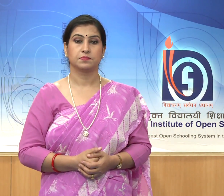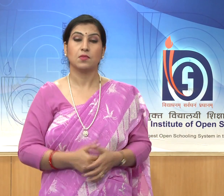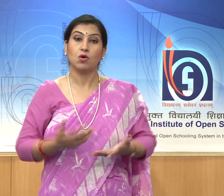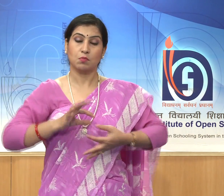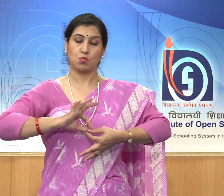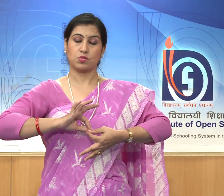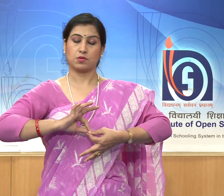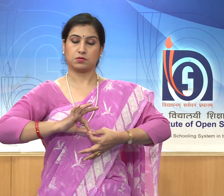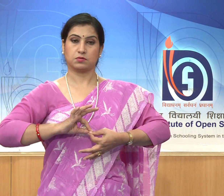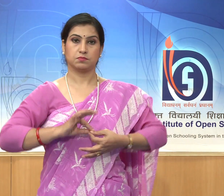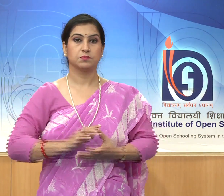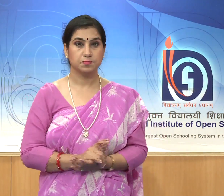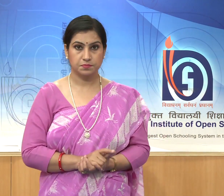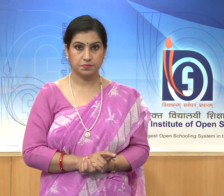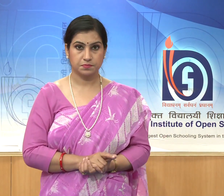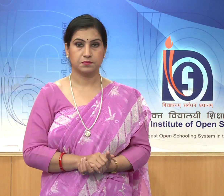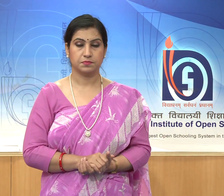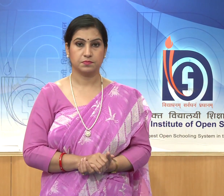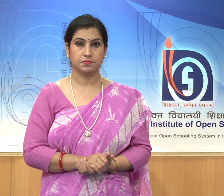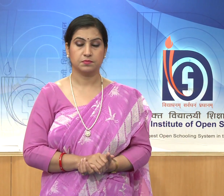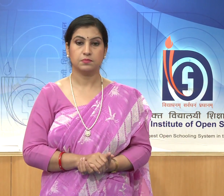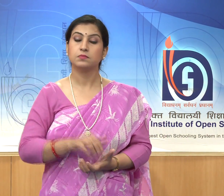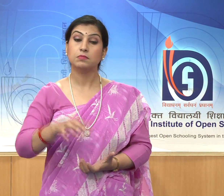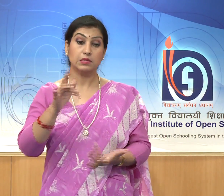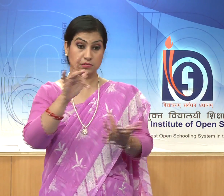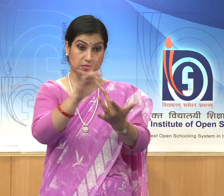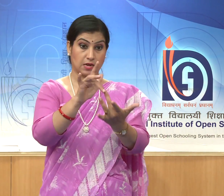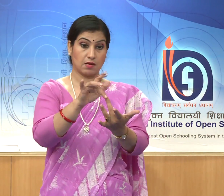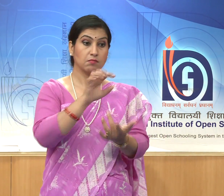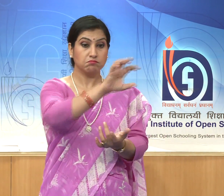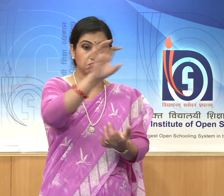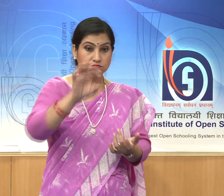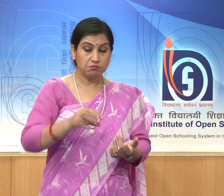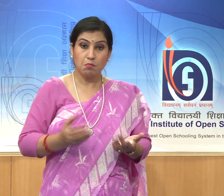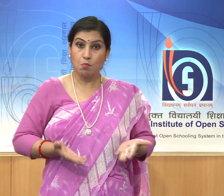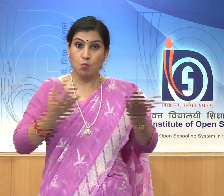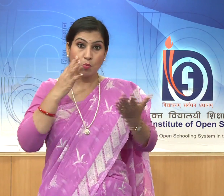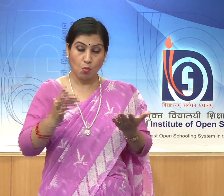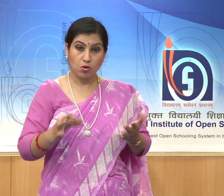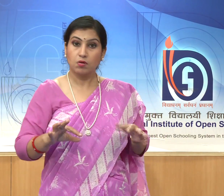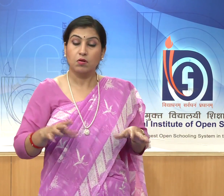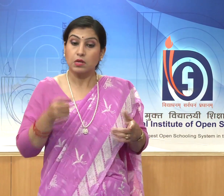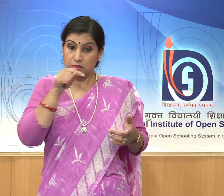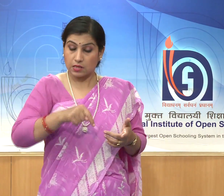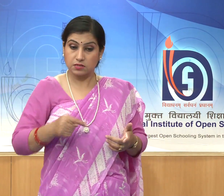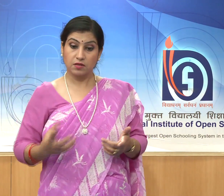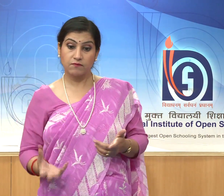and Buddhists. The main centers of these illustrated